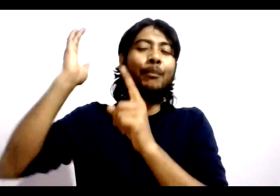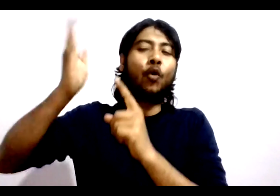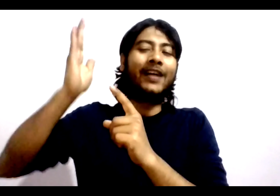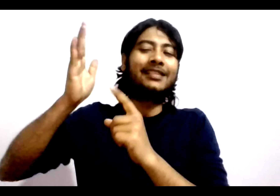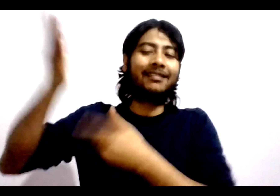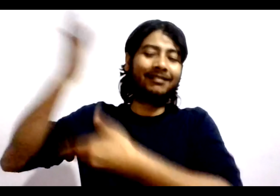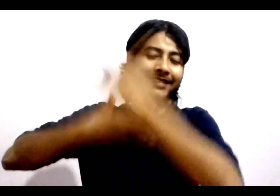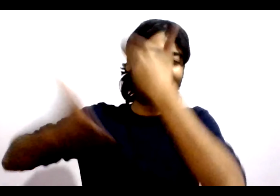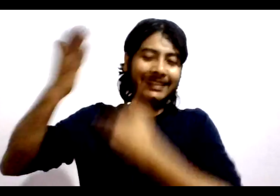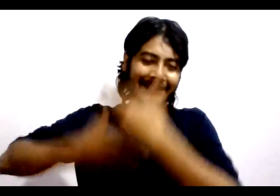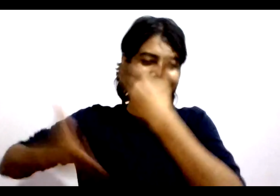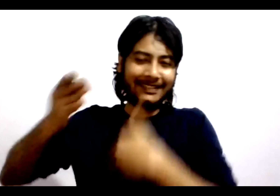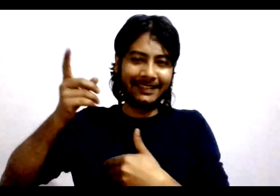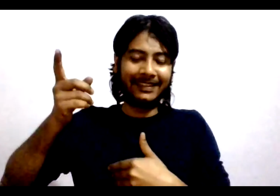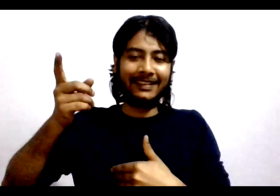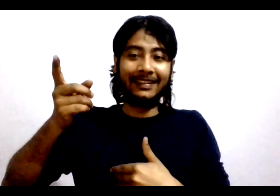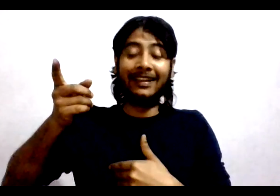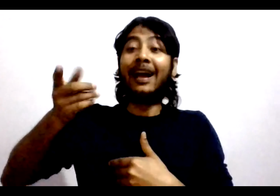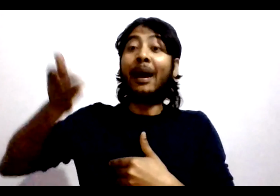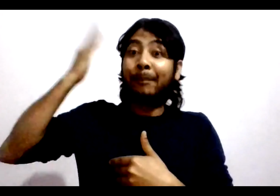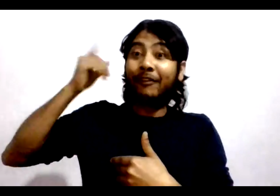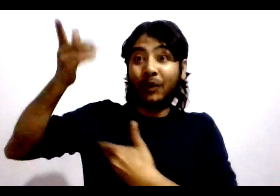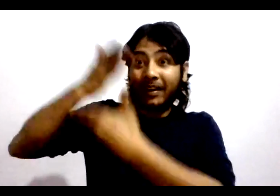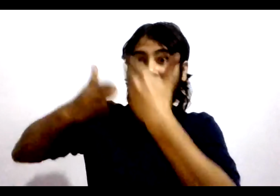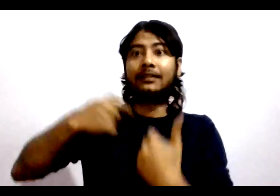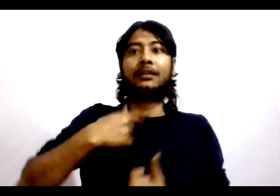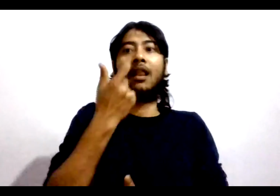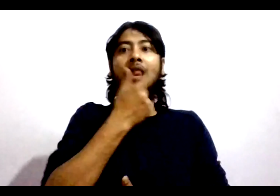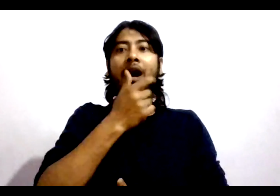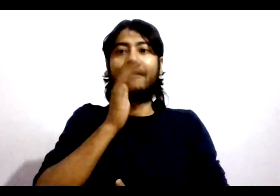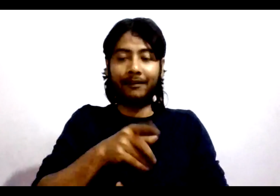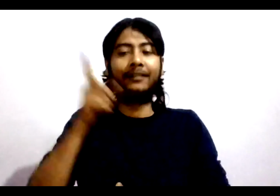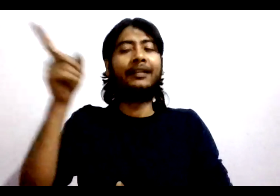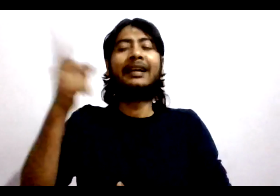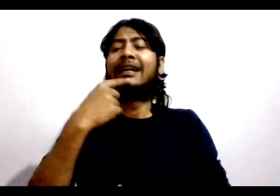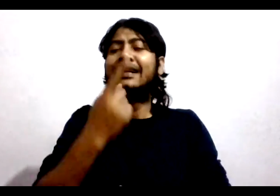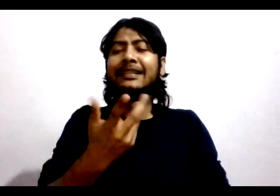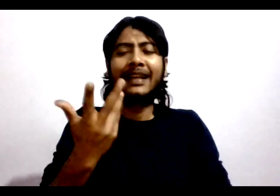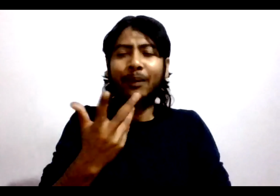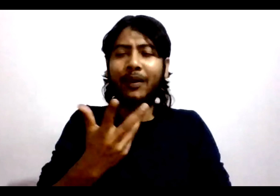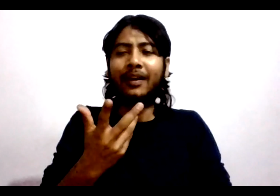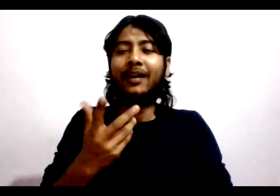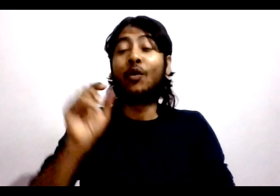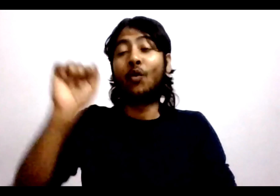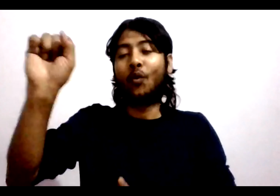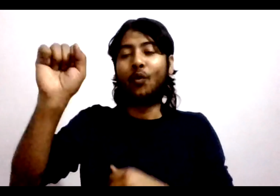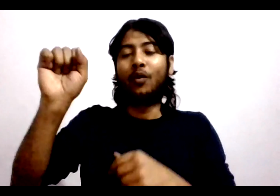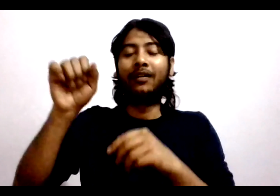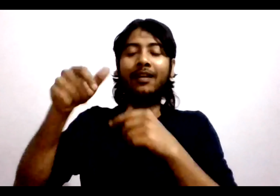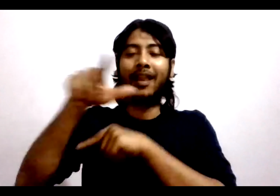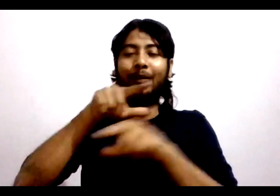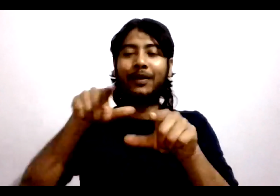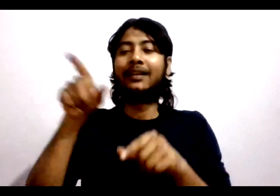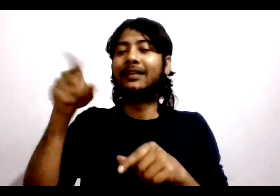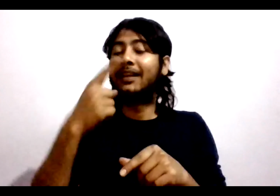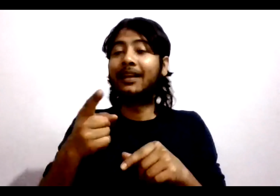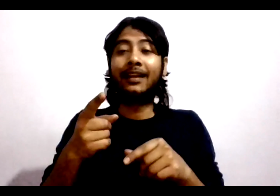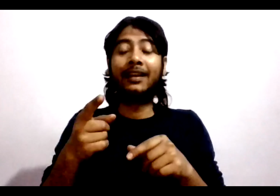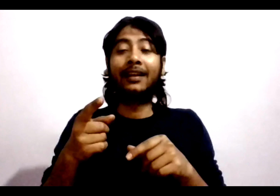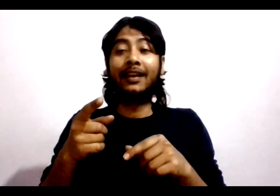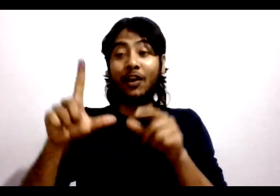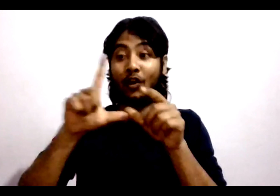but it used to make some sense. And he would say that in his words, he would say the law is an ass. It needs